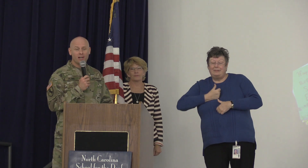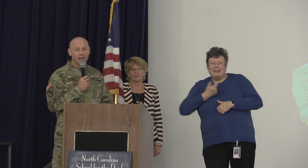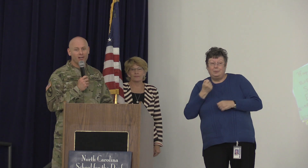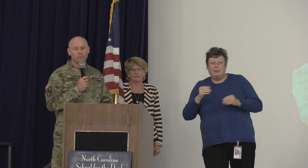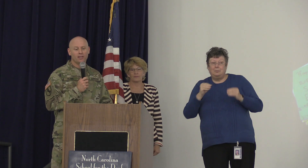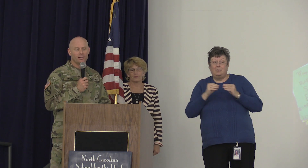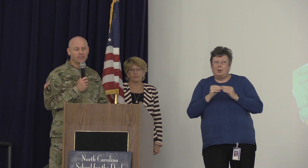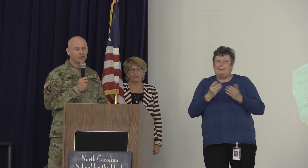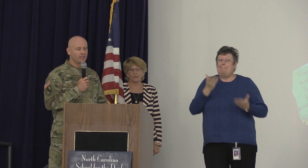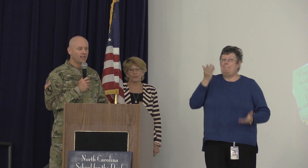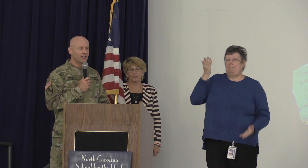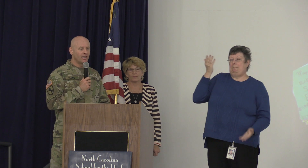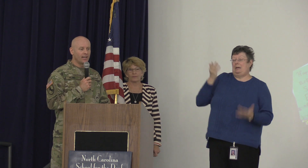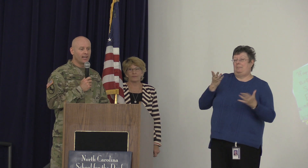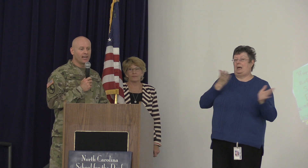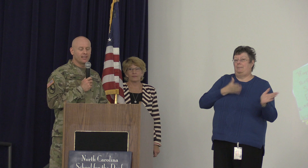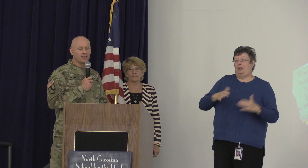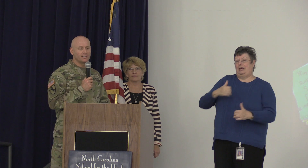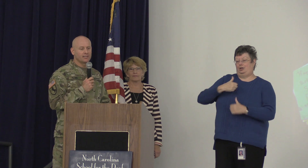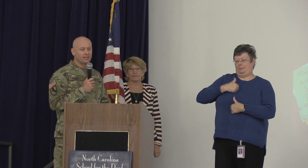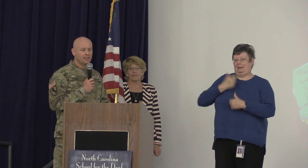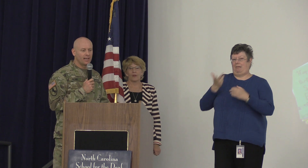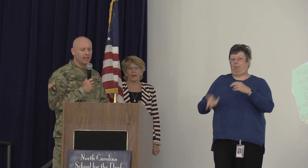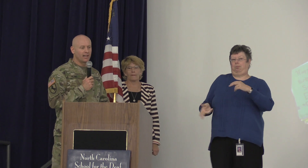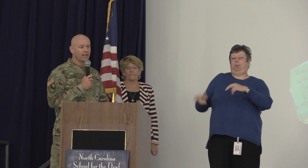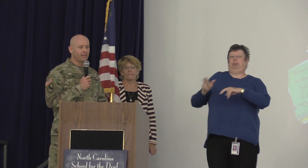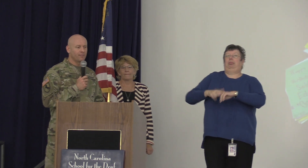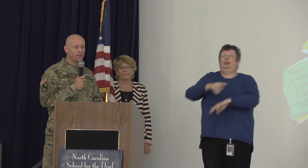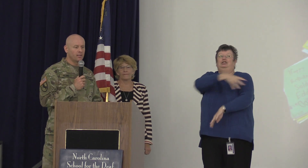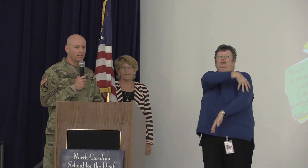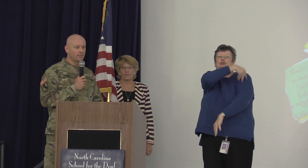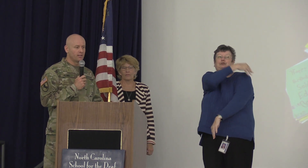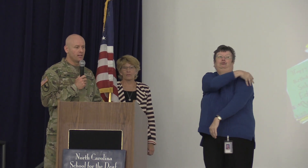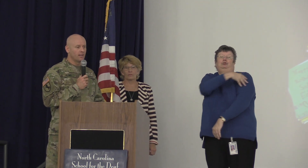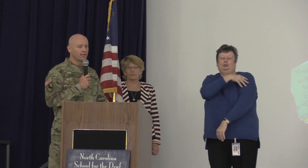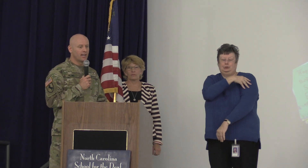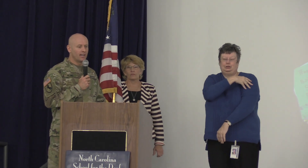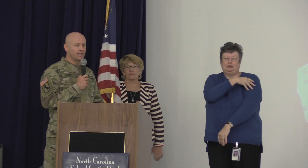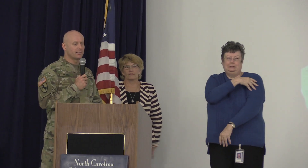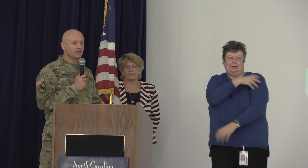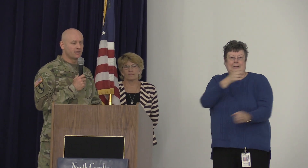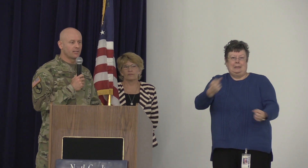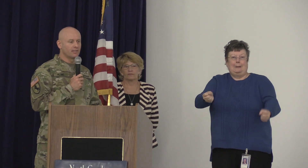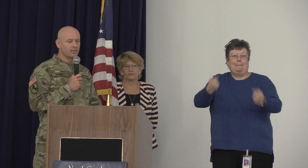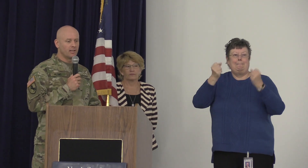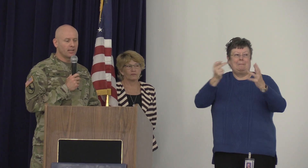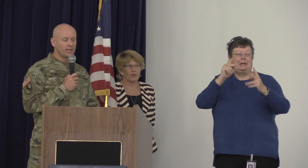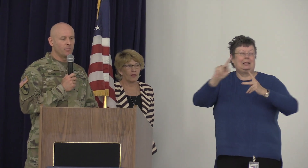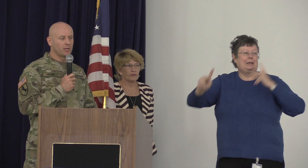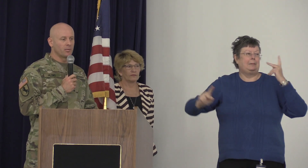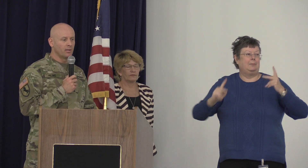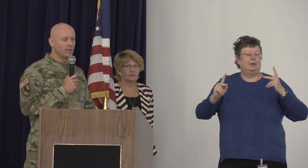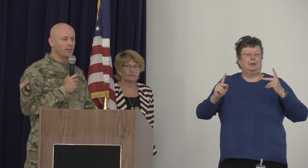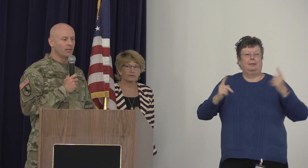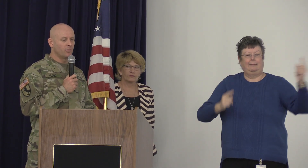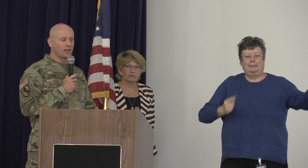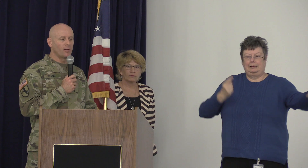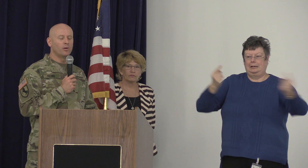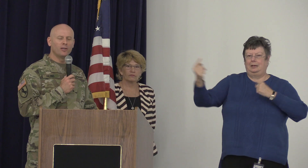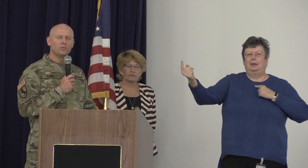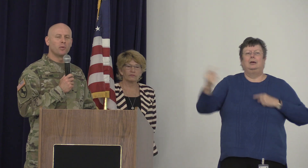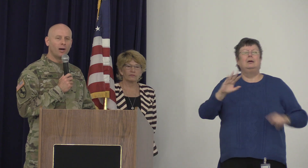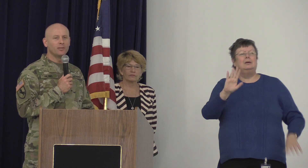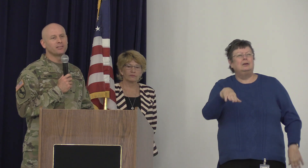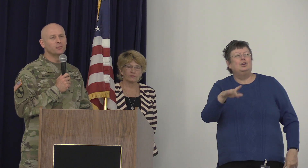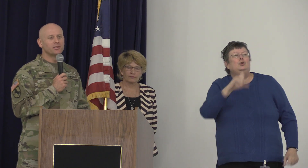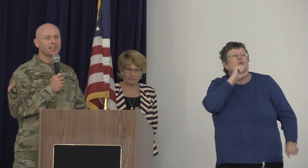planning on return, but now that I got this, and now that a lot of guys came up to me and were